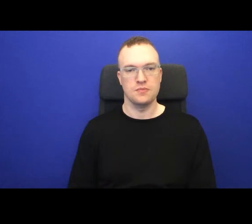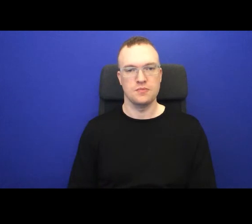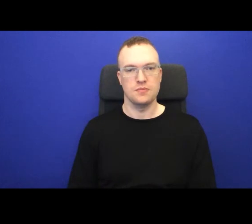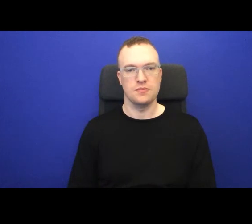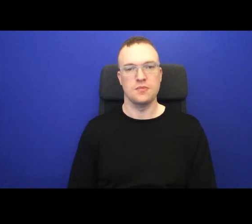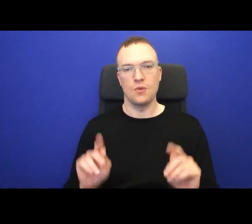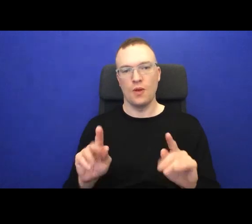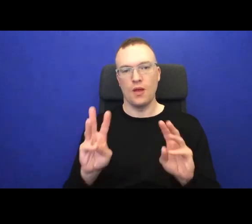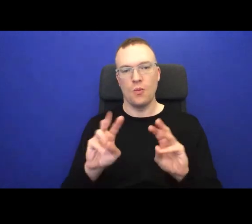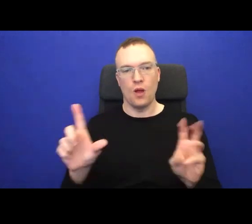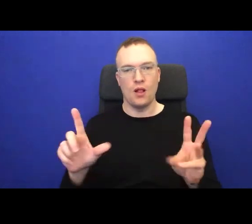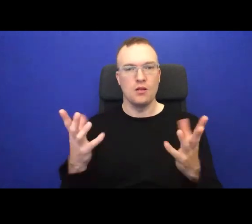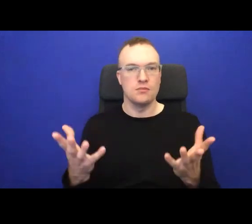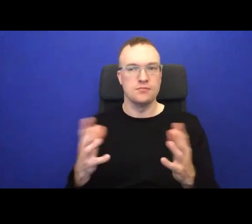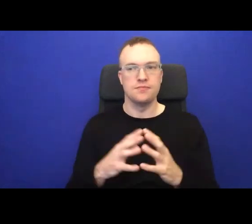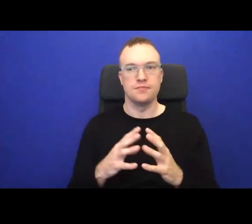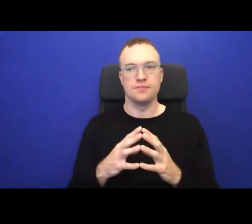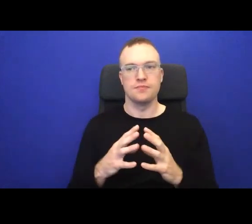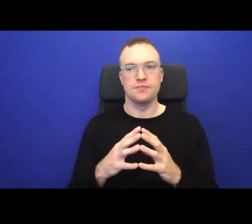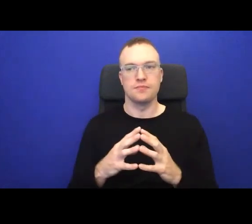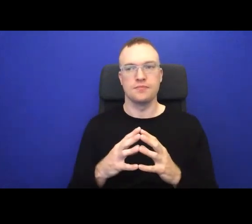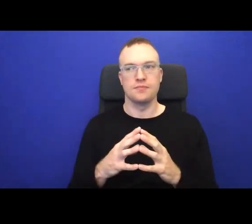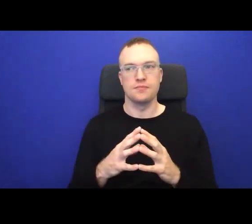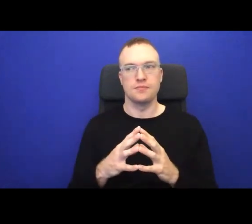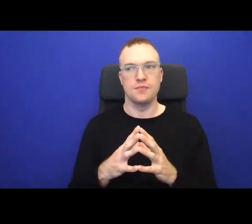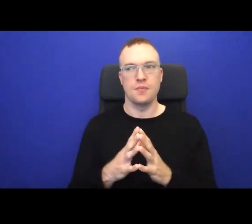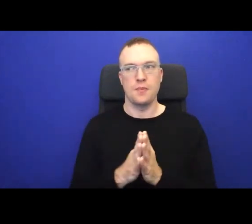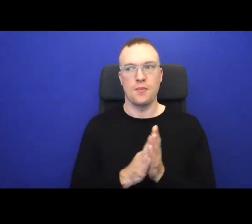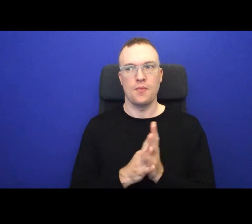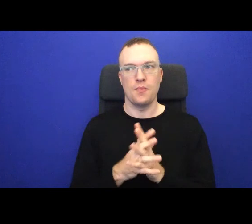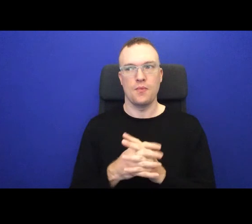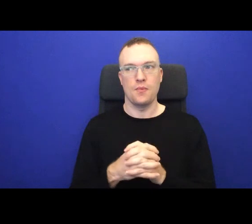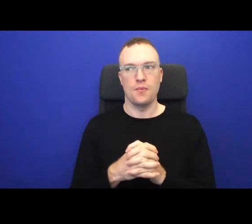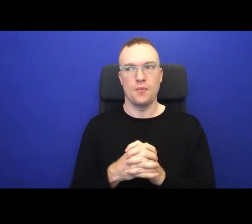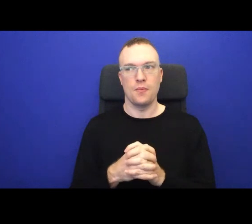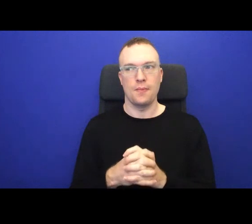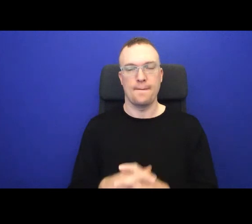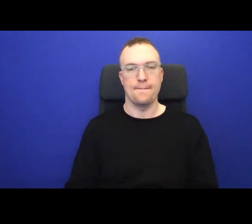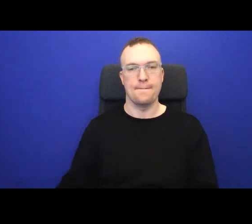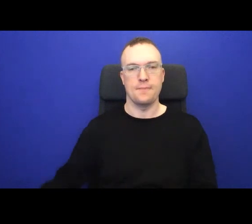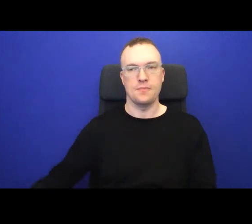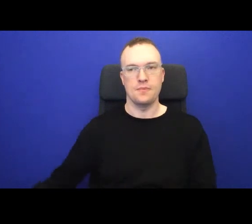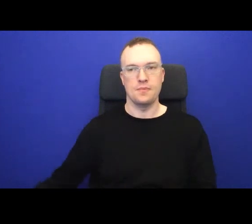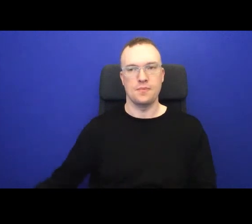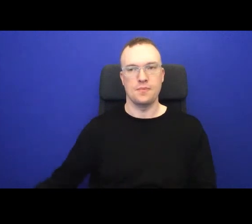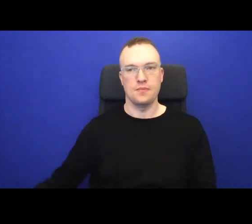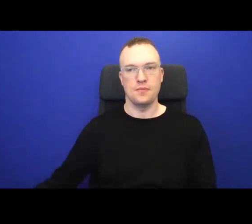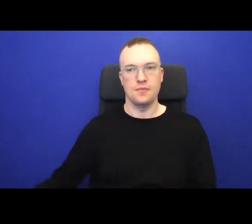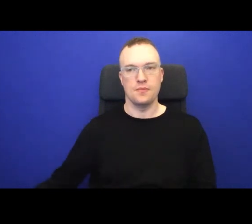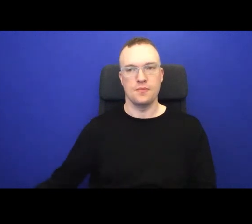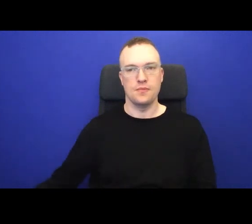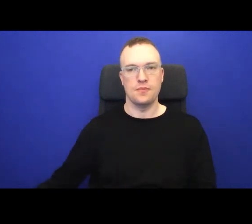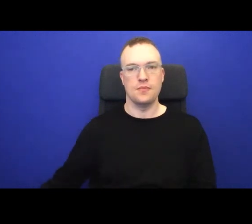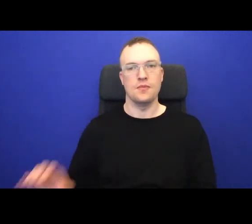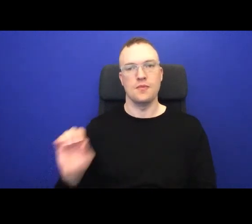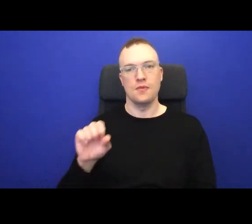Okay, well, aha. Yes.